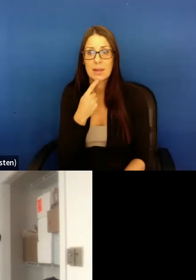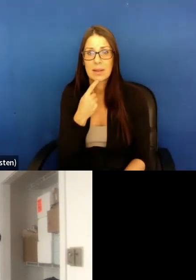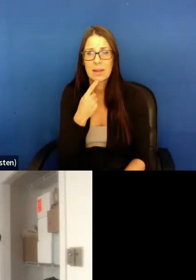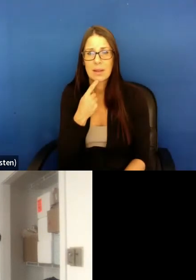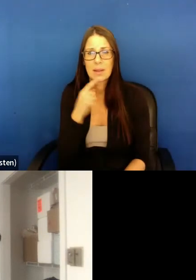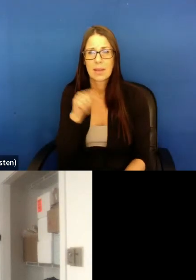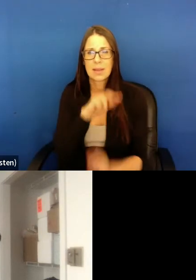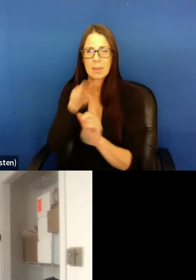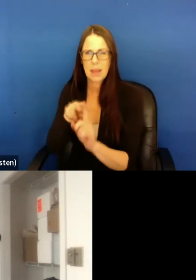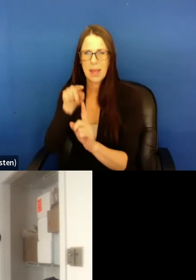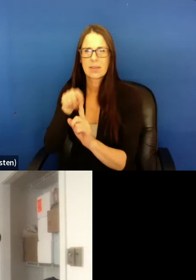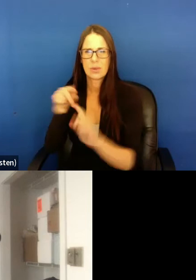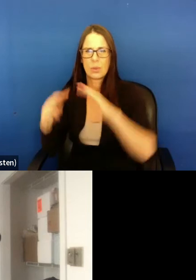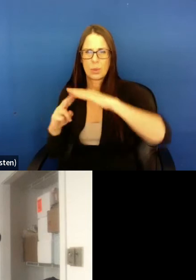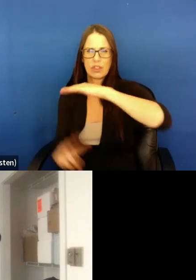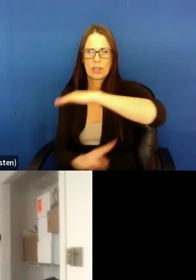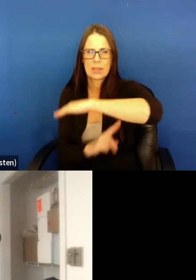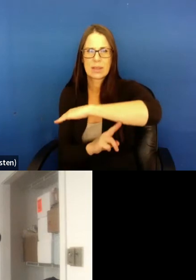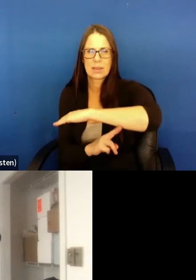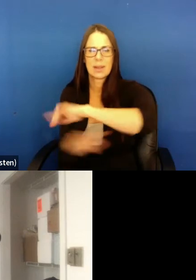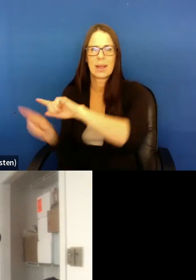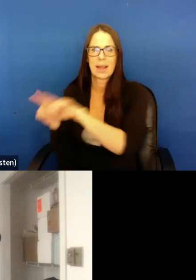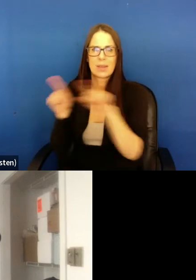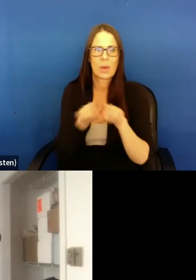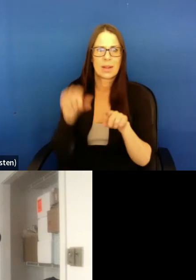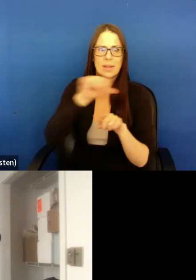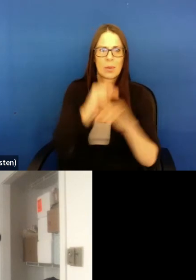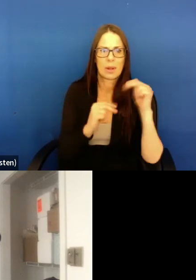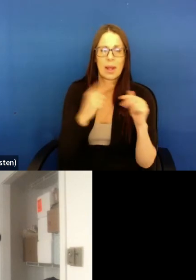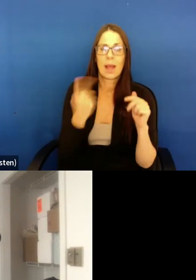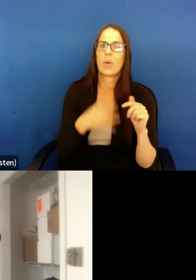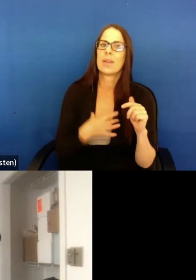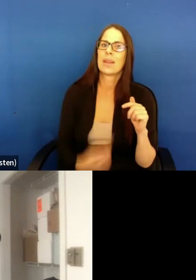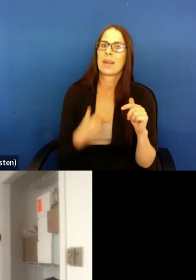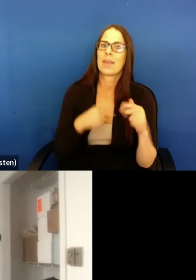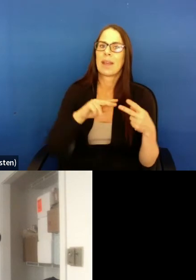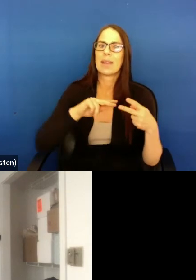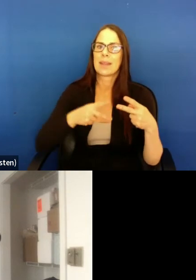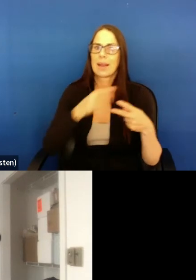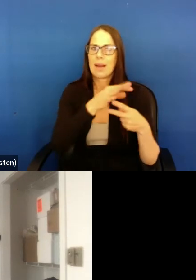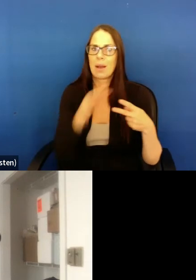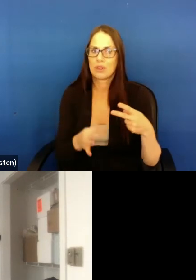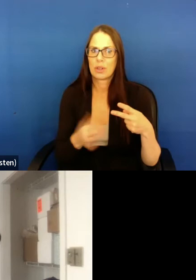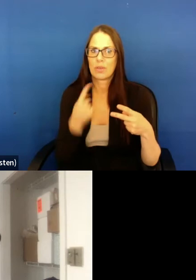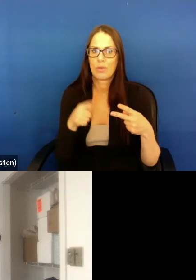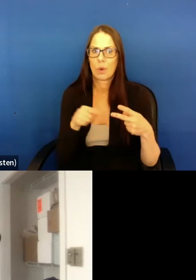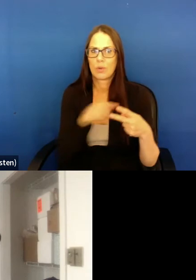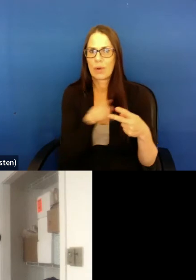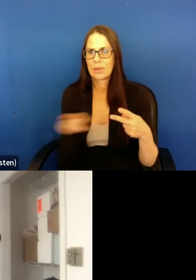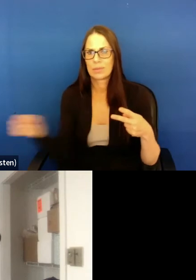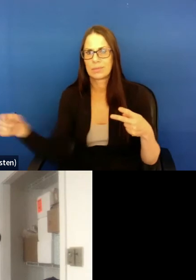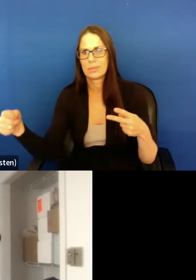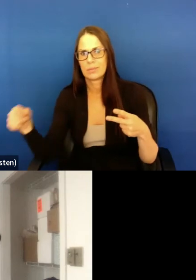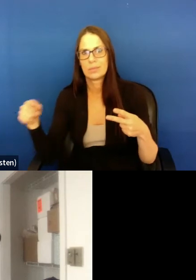to bridges as well as other buildings. I always like to have a second option of route. So an elevator